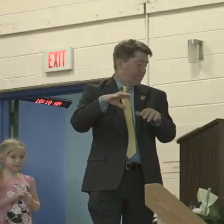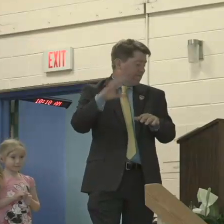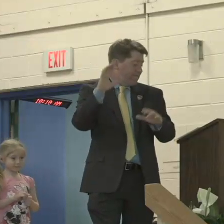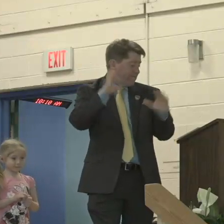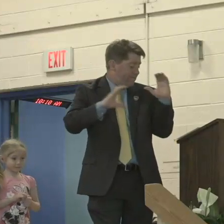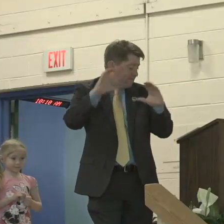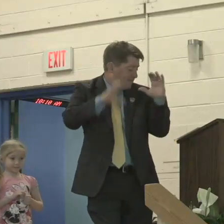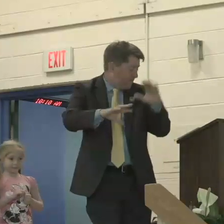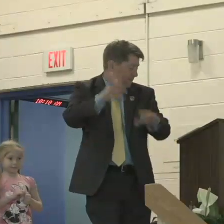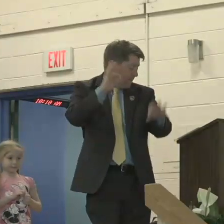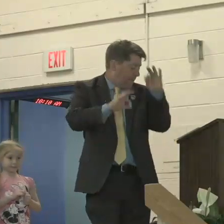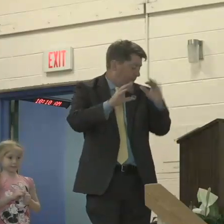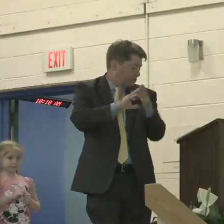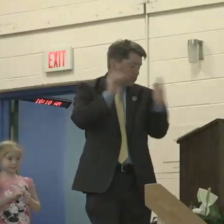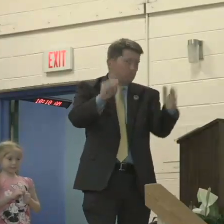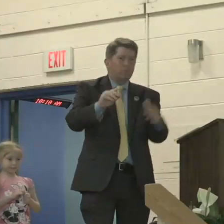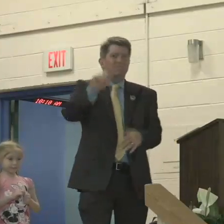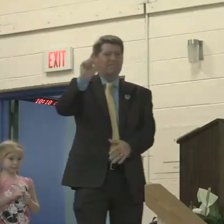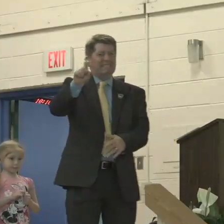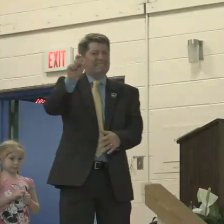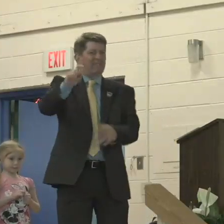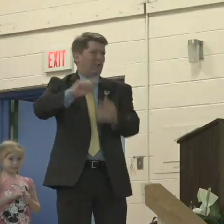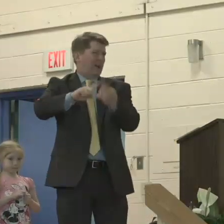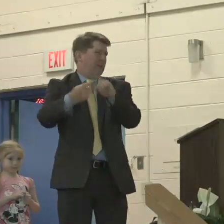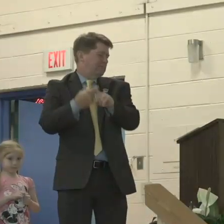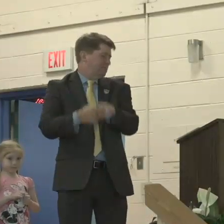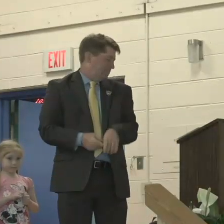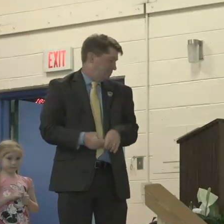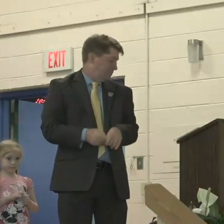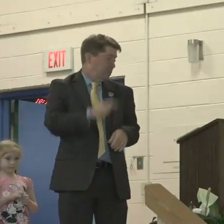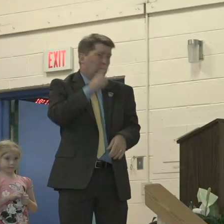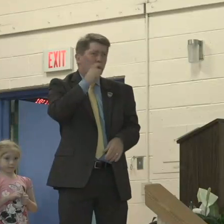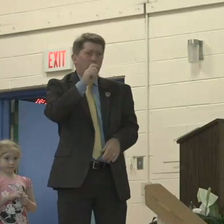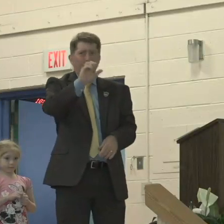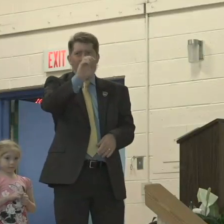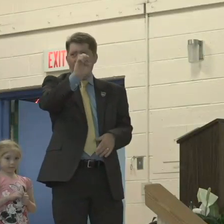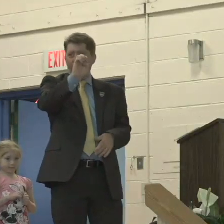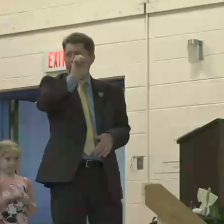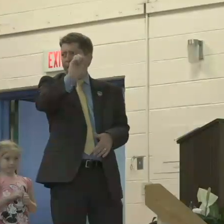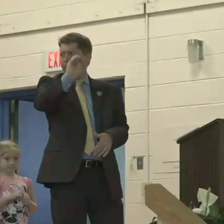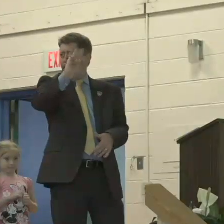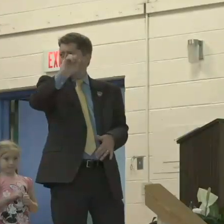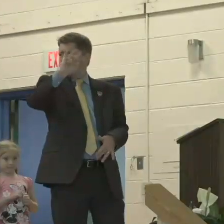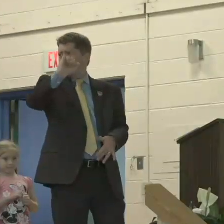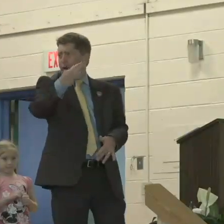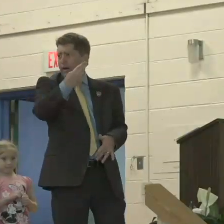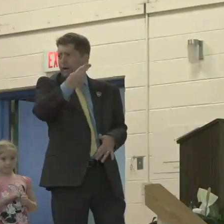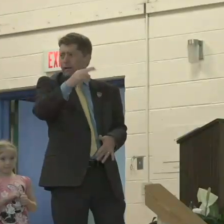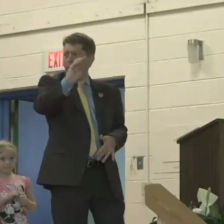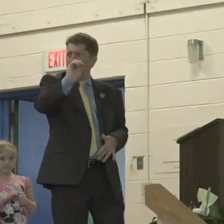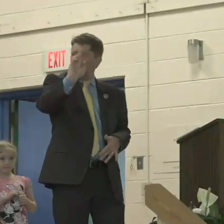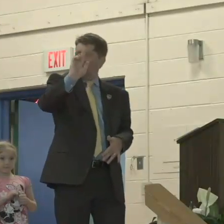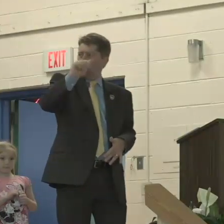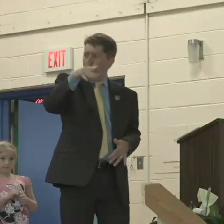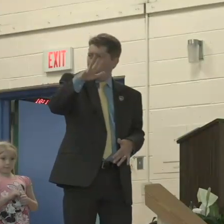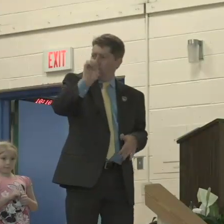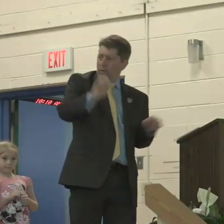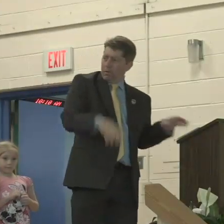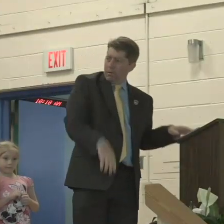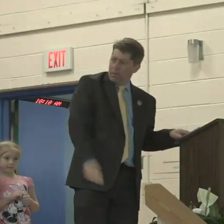for your ability to find and gather students that are in need of a friend. And that is for Amariah